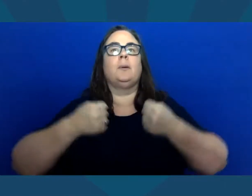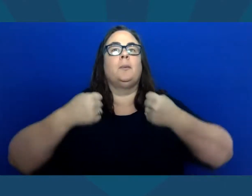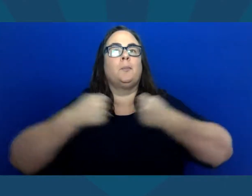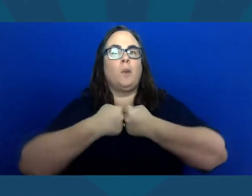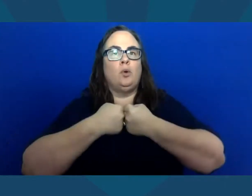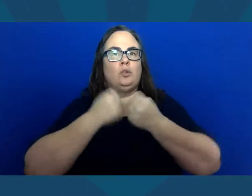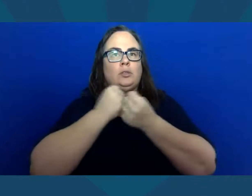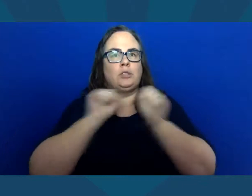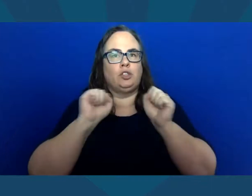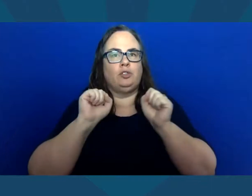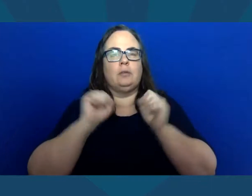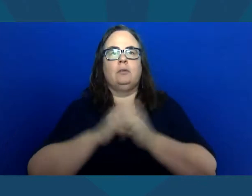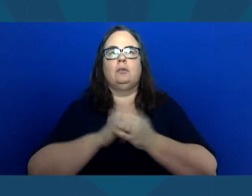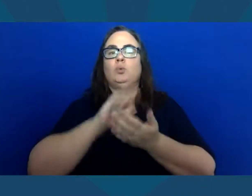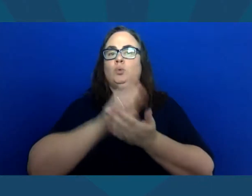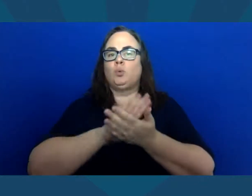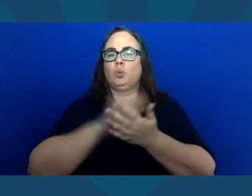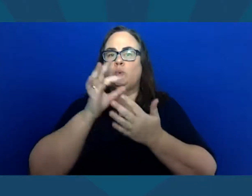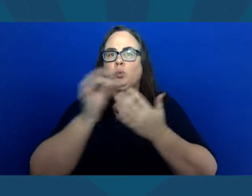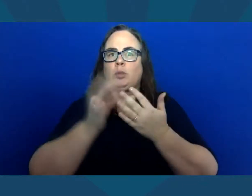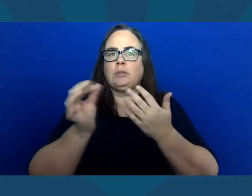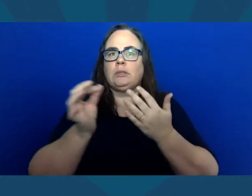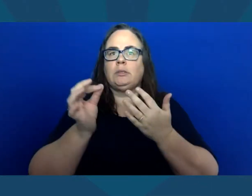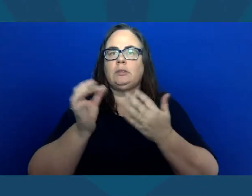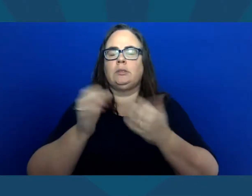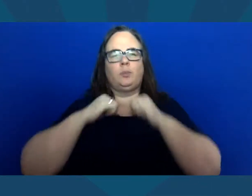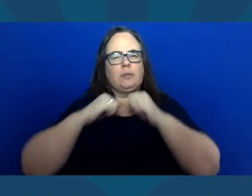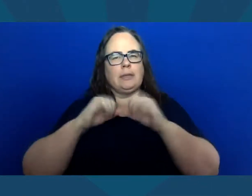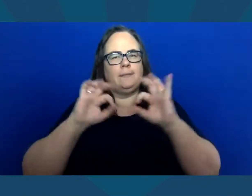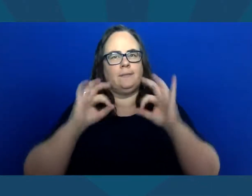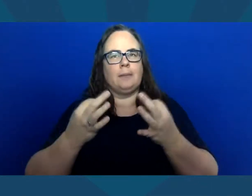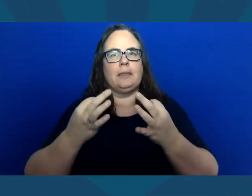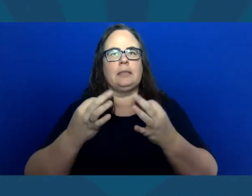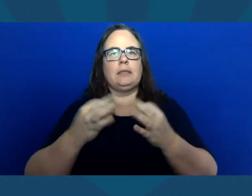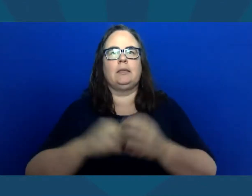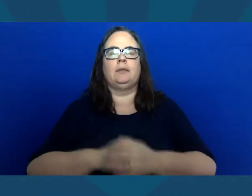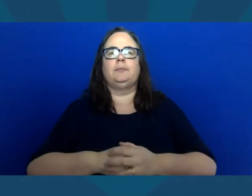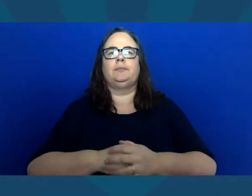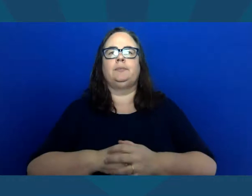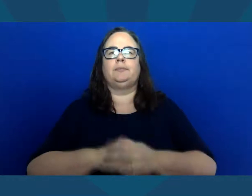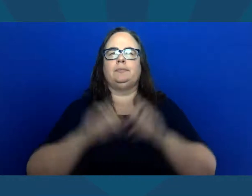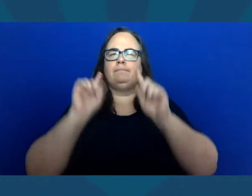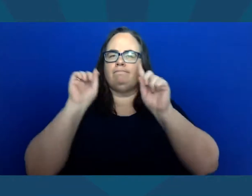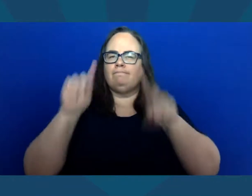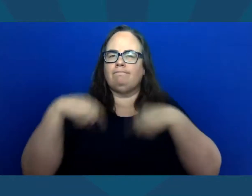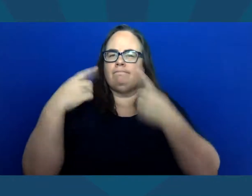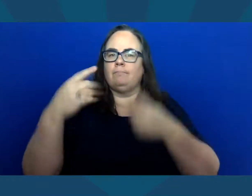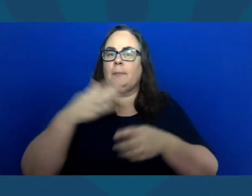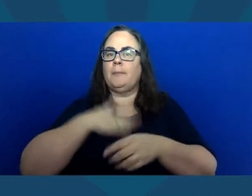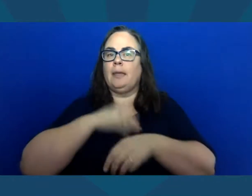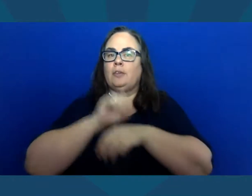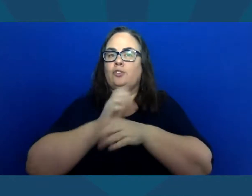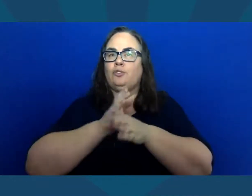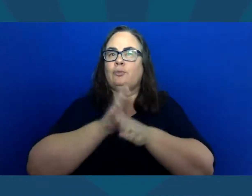life, liberty, border security, school choice, and protecting the family.